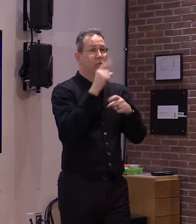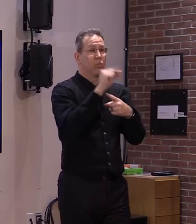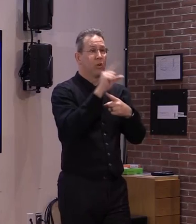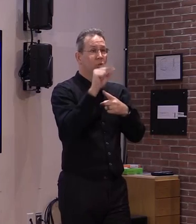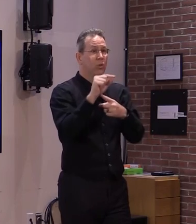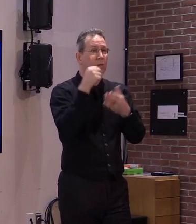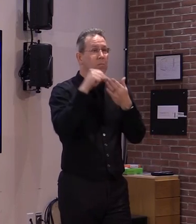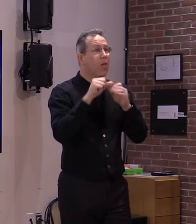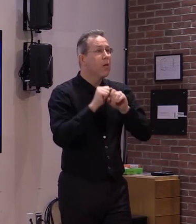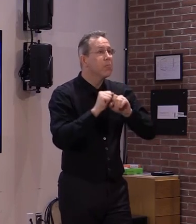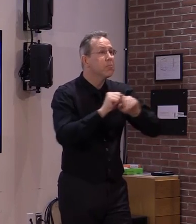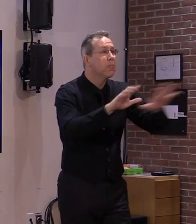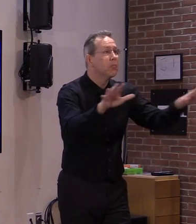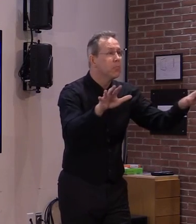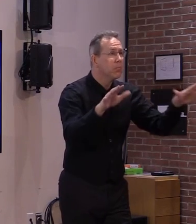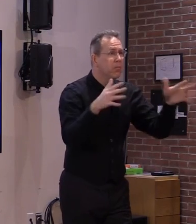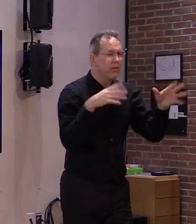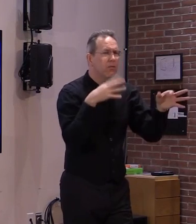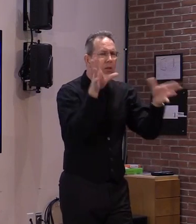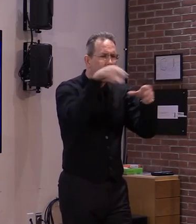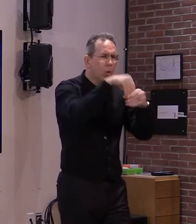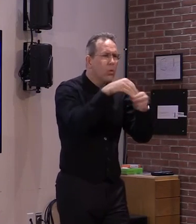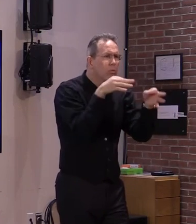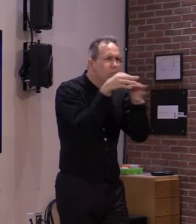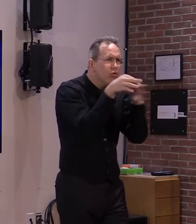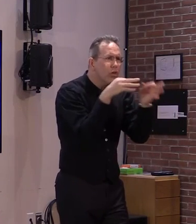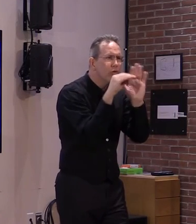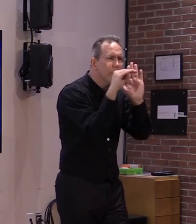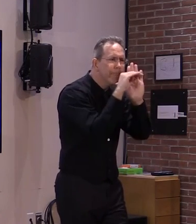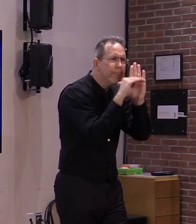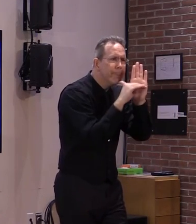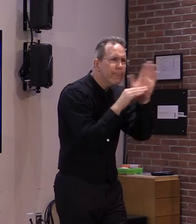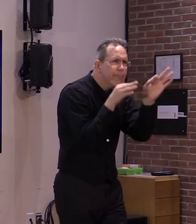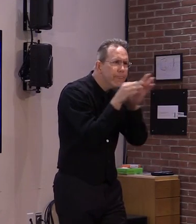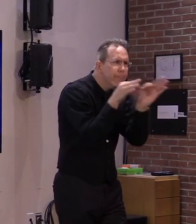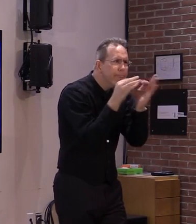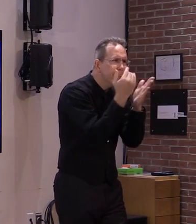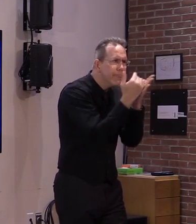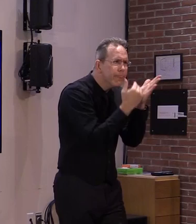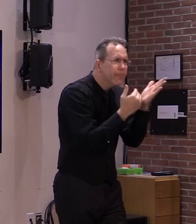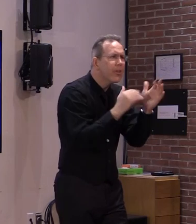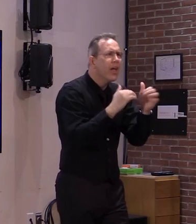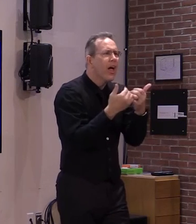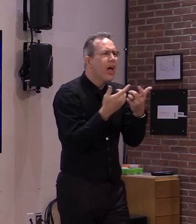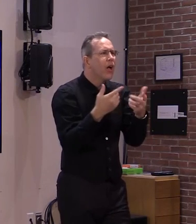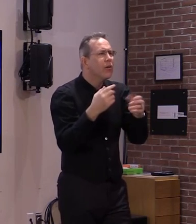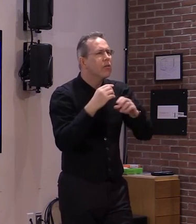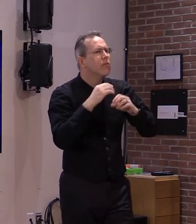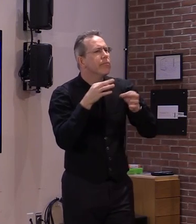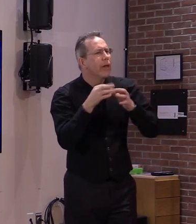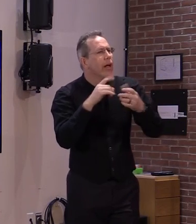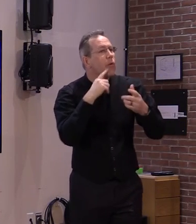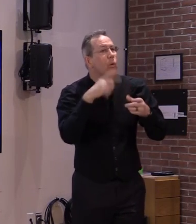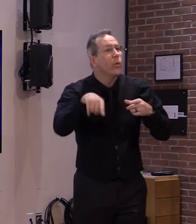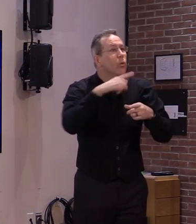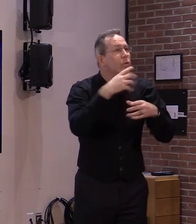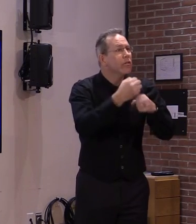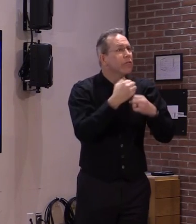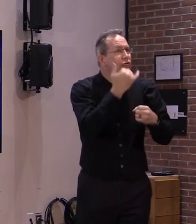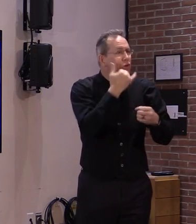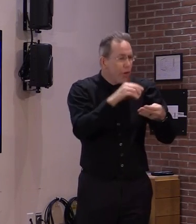and instructions on how to enroll in ID theft protection services being offered by the state and at no additional cost to the